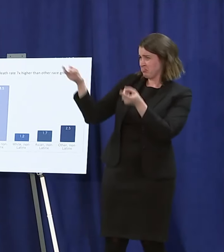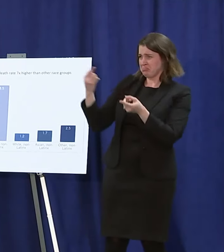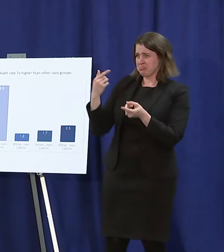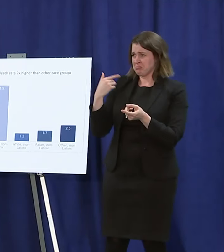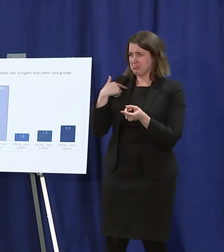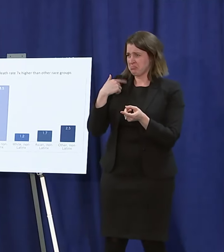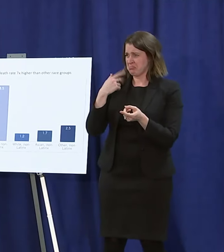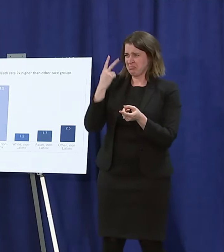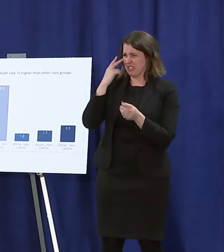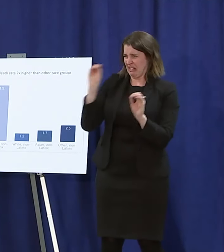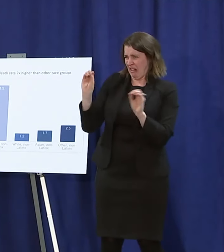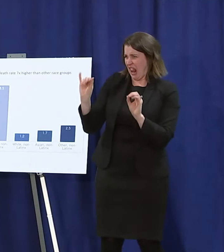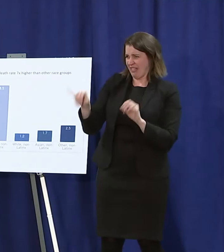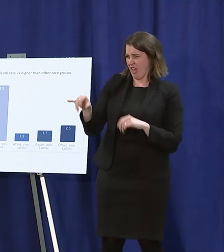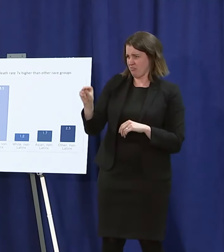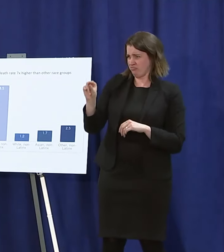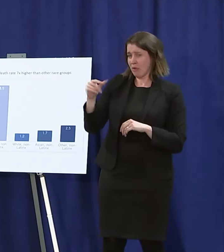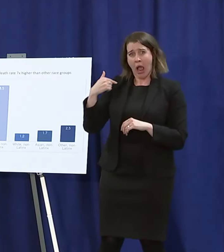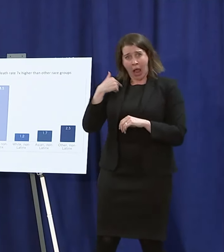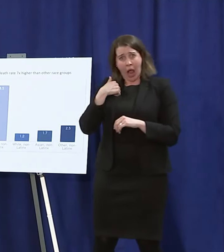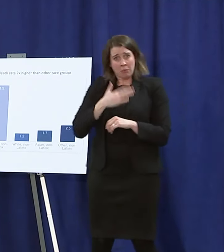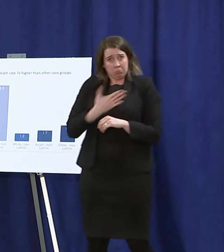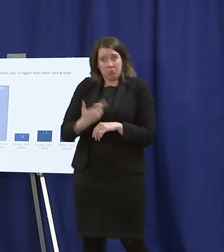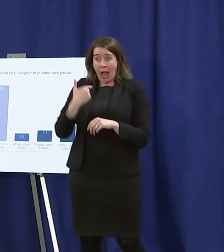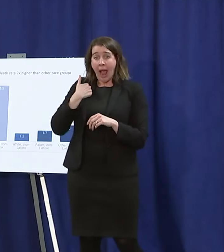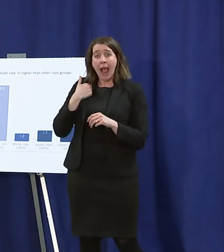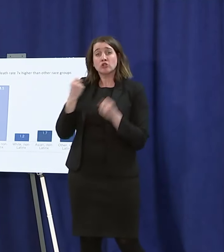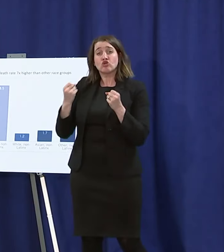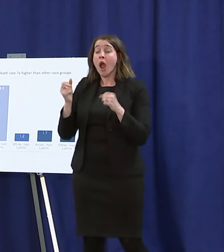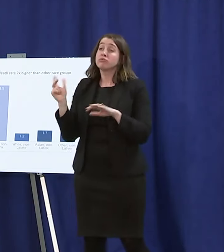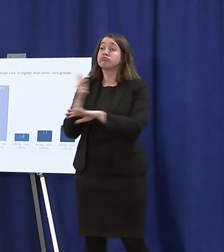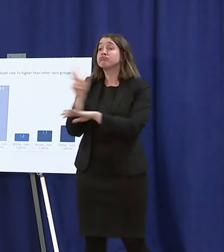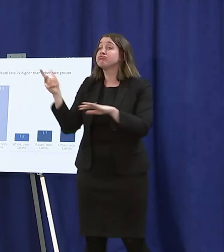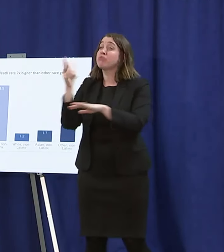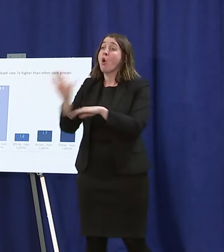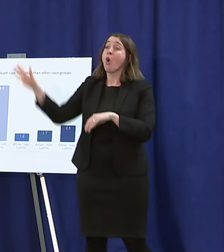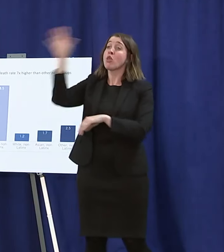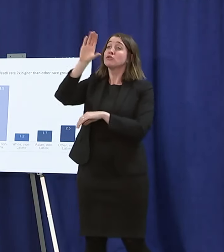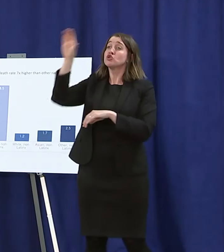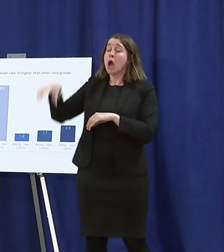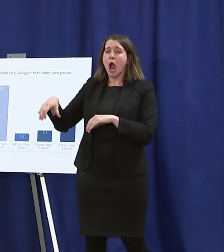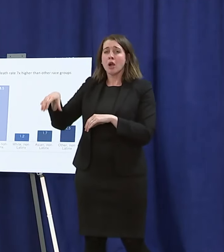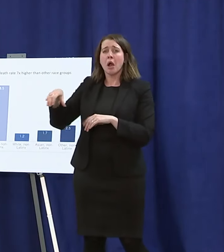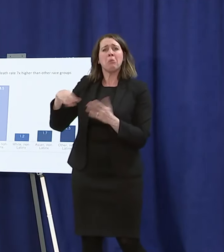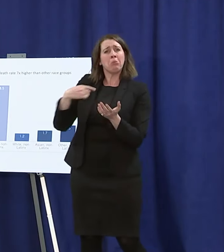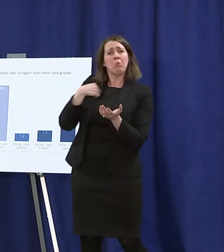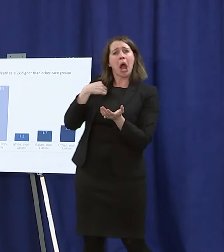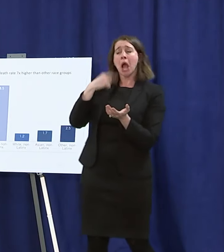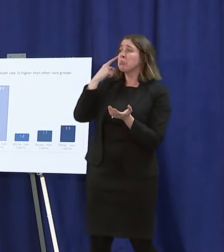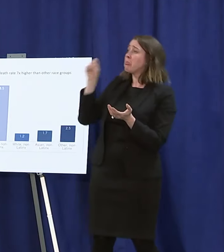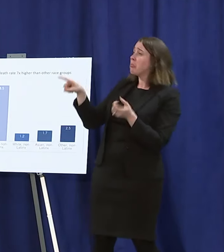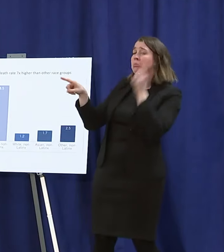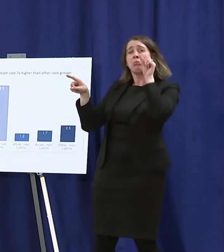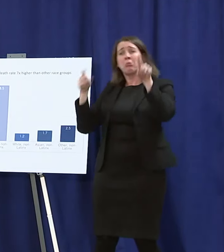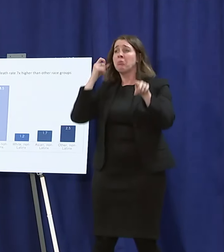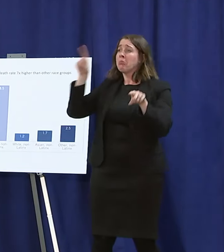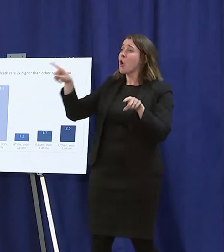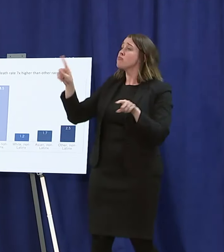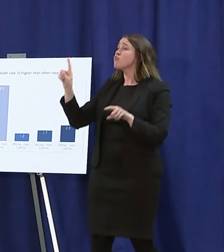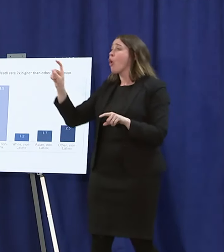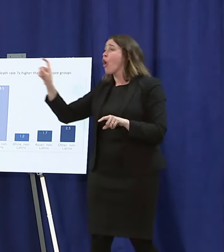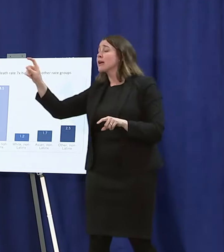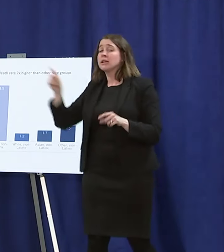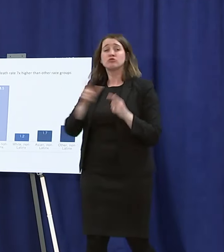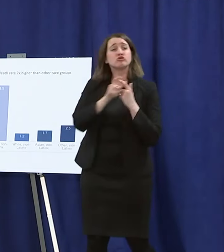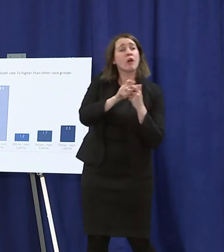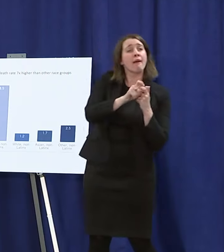drive around to different parts of the city quite a bit. Do I see people walking down the street, walking their dog, jogging?